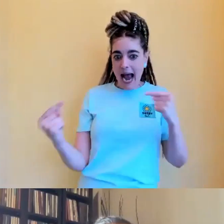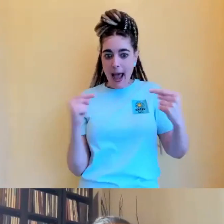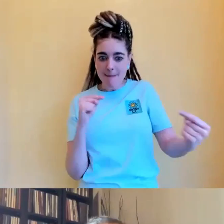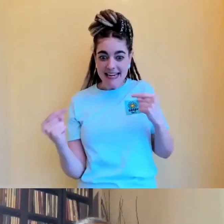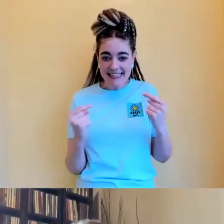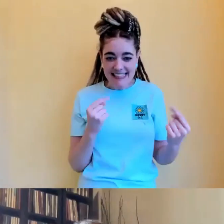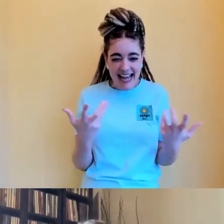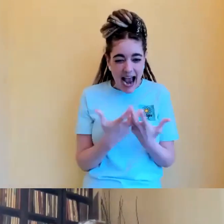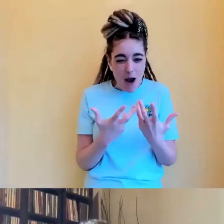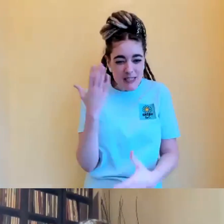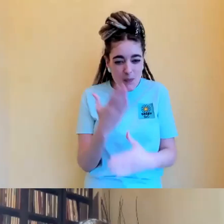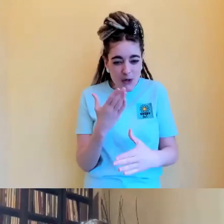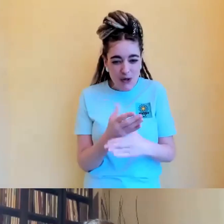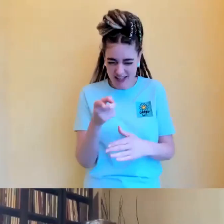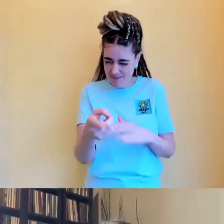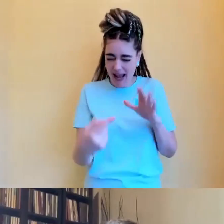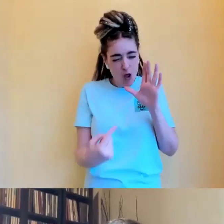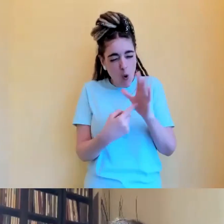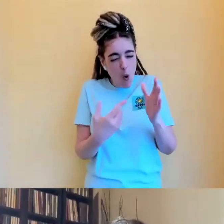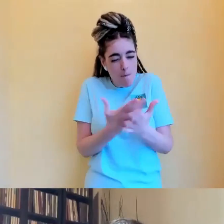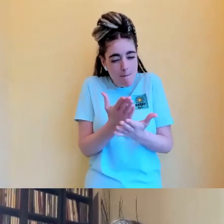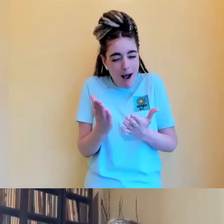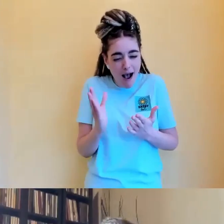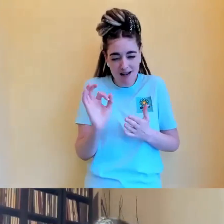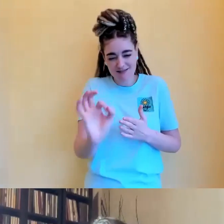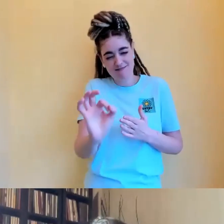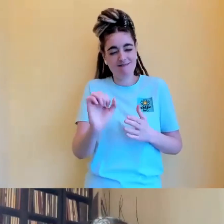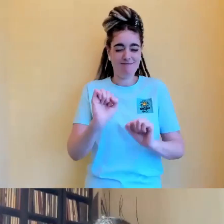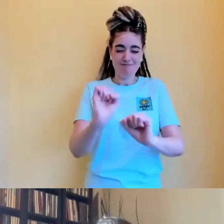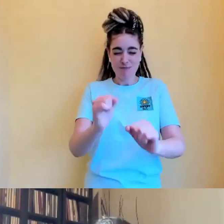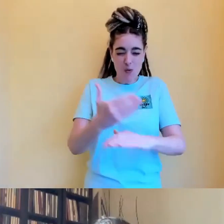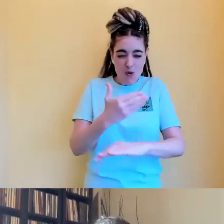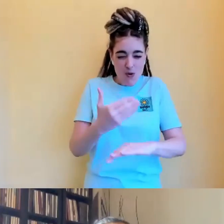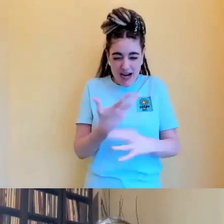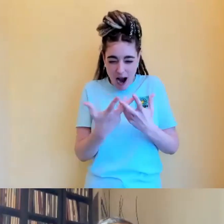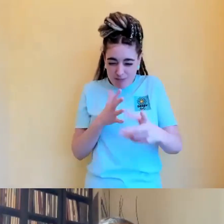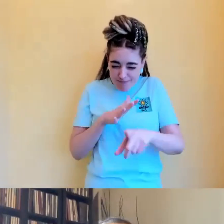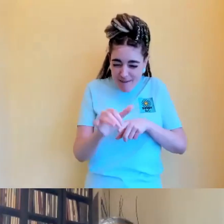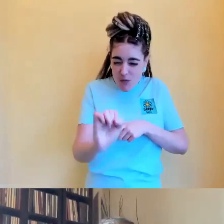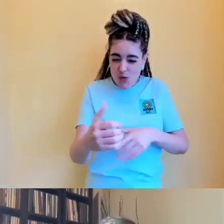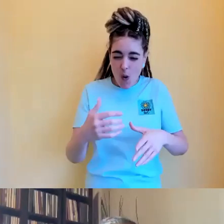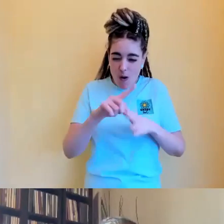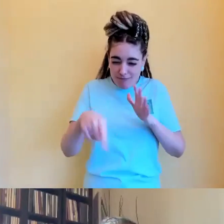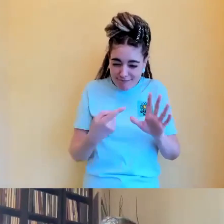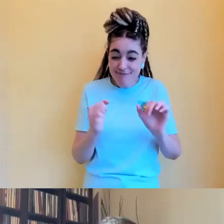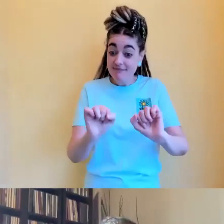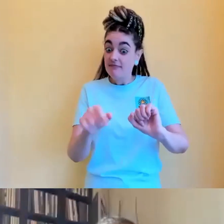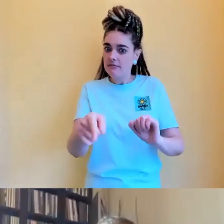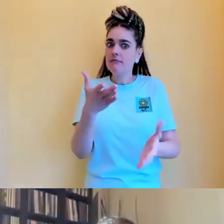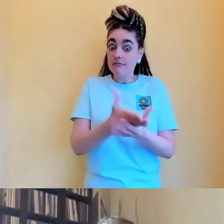that one of the core pieces, sort of core elements that shape your practice, Noemi? Absolutely. I think